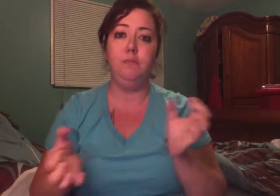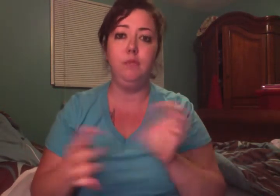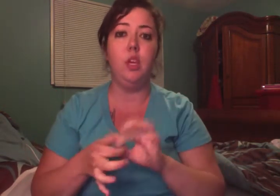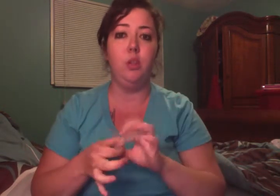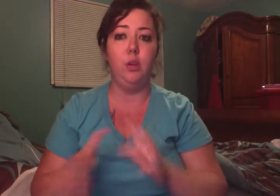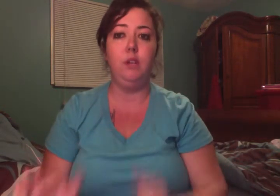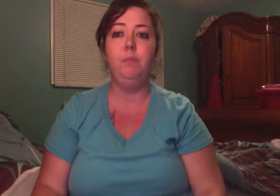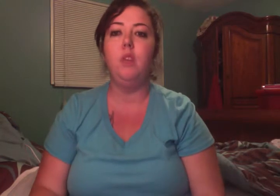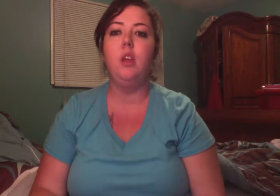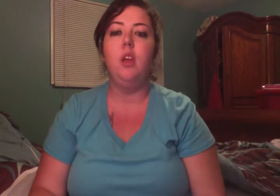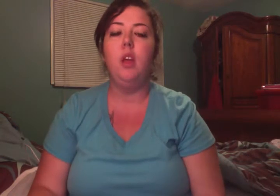included.